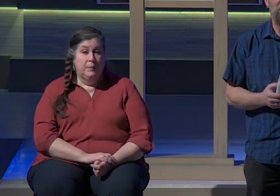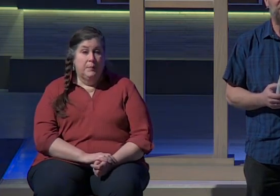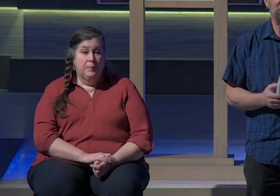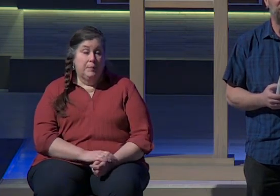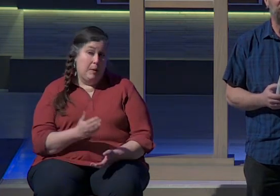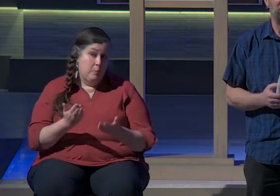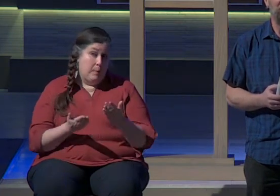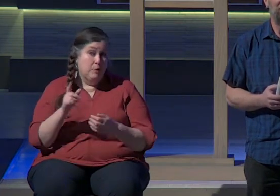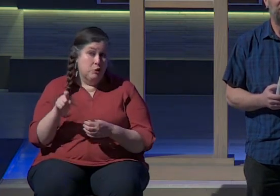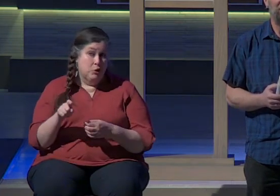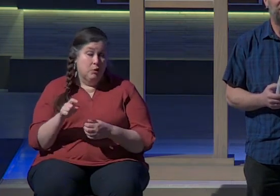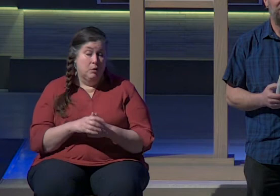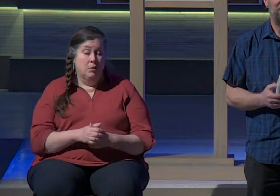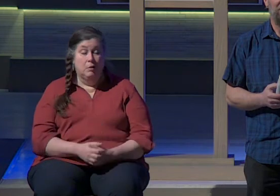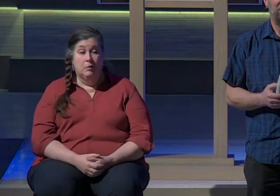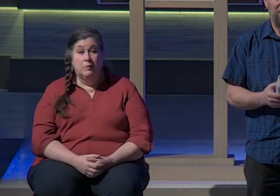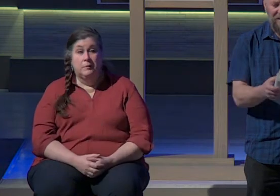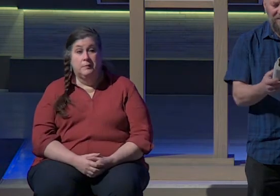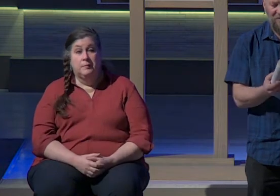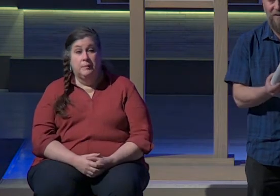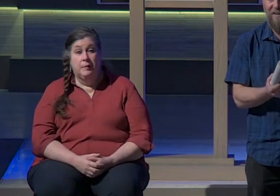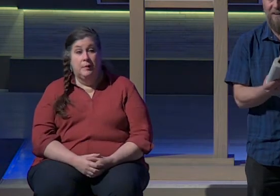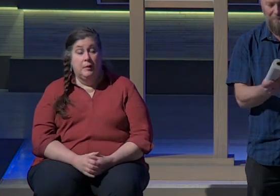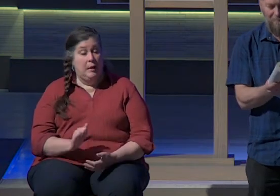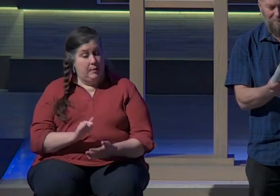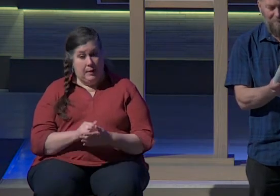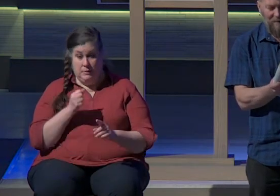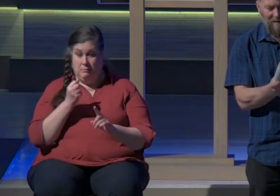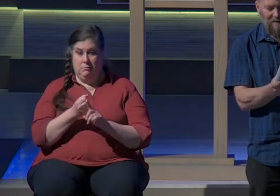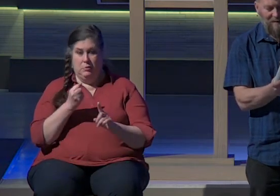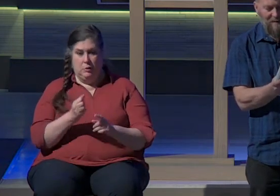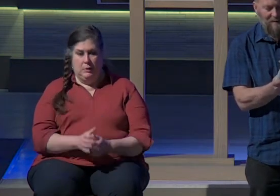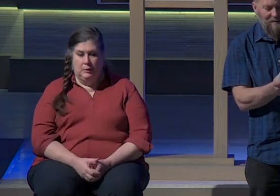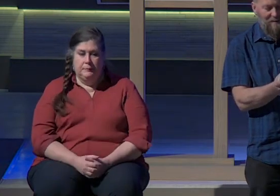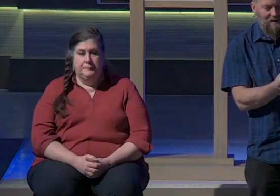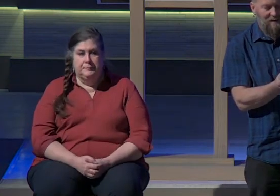I probably should. That's striking.